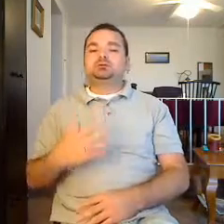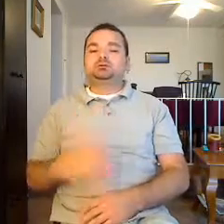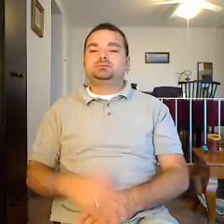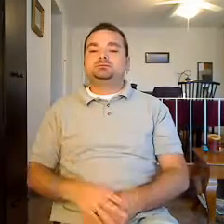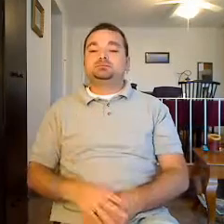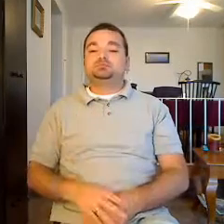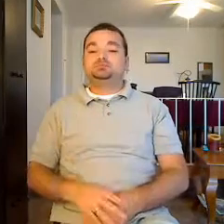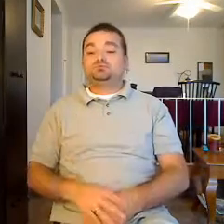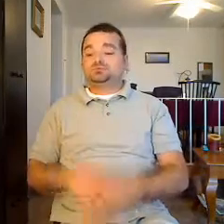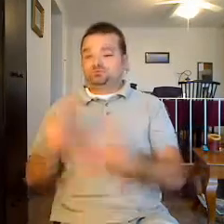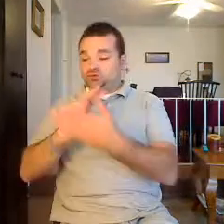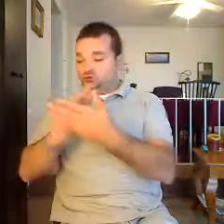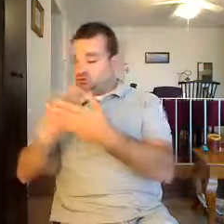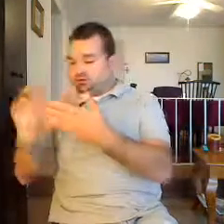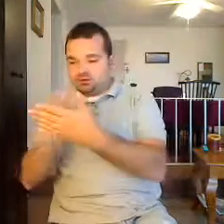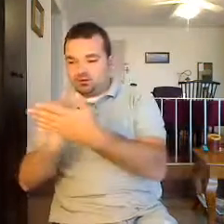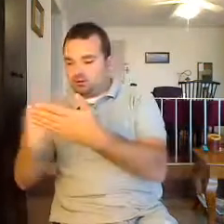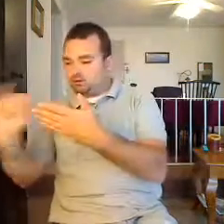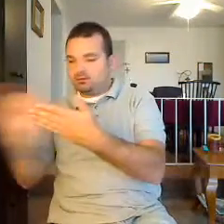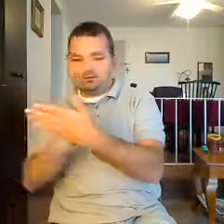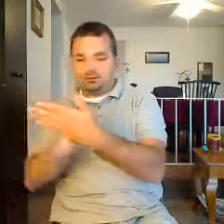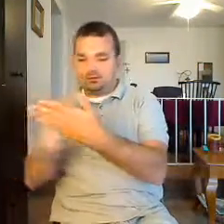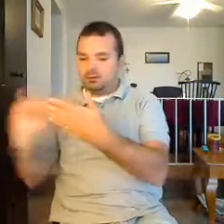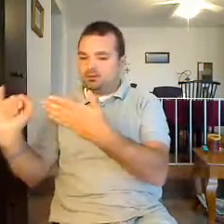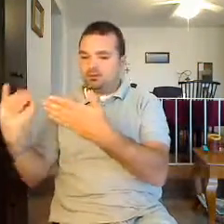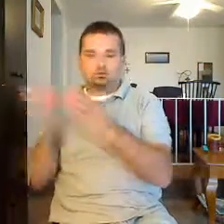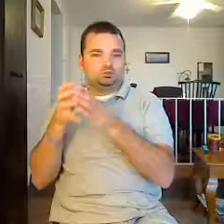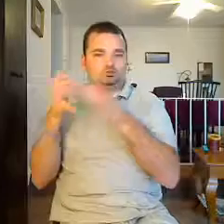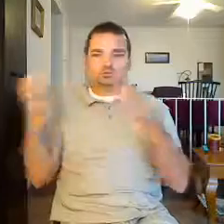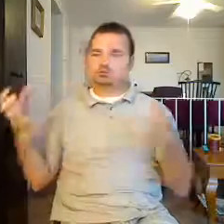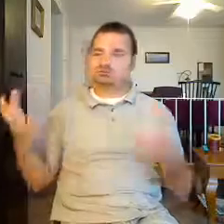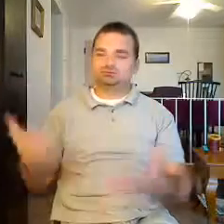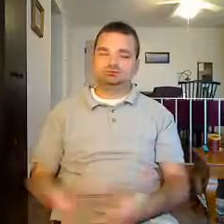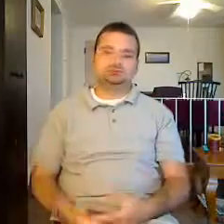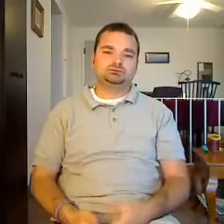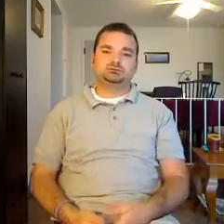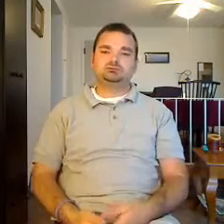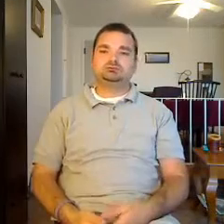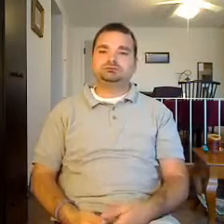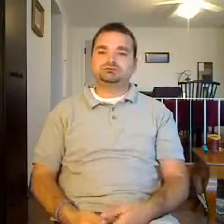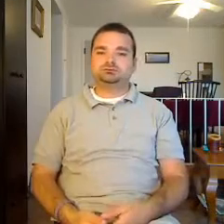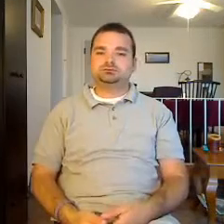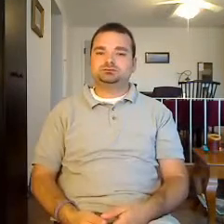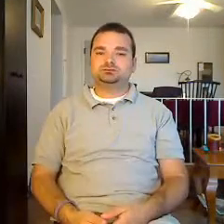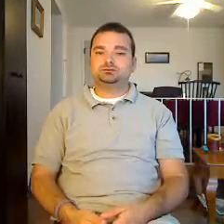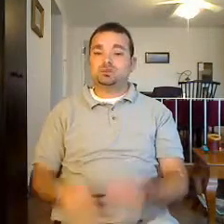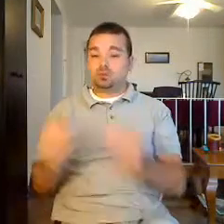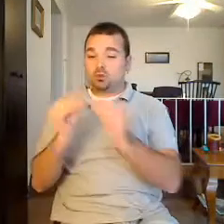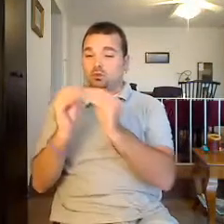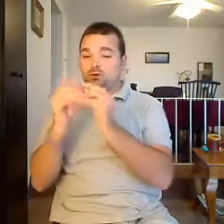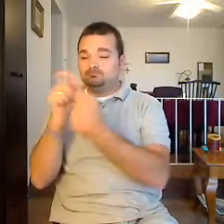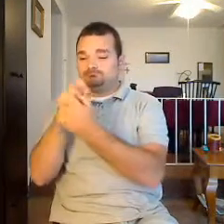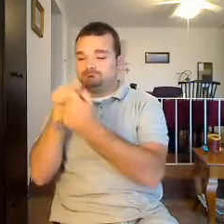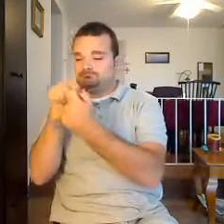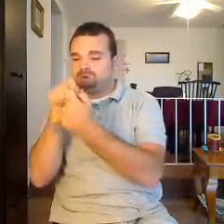Underlining whole sentences as you read leads to underlining too much. And being more selective